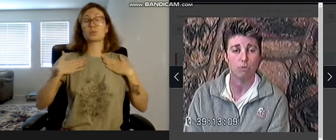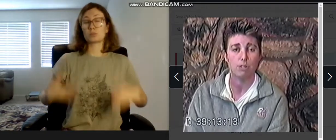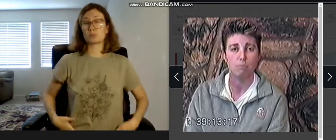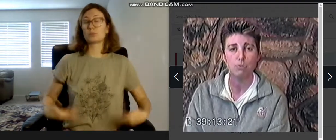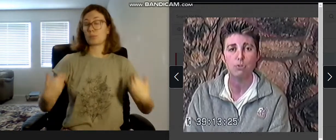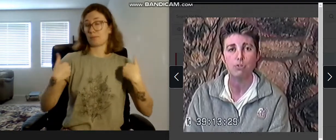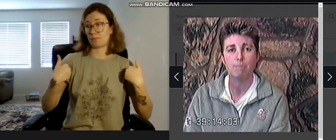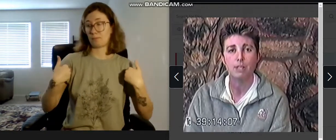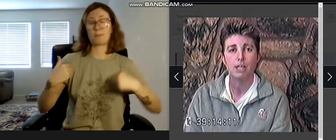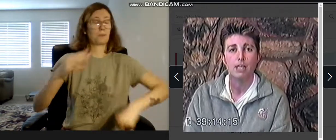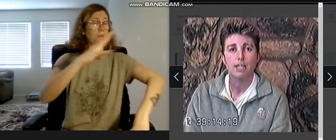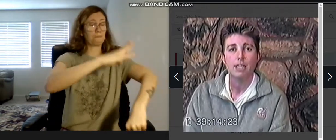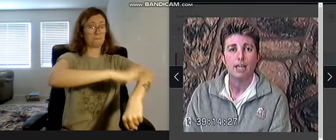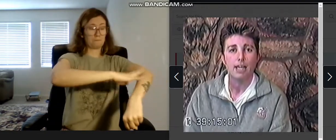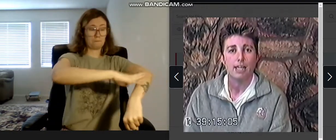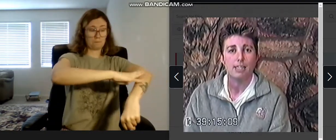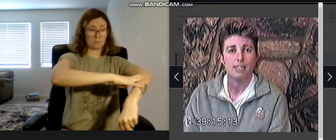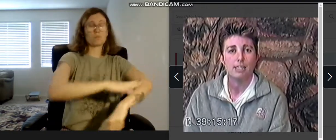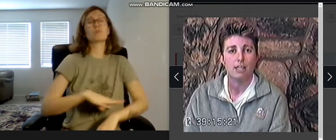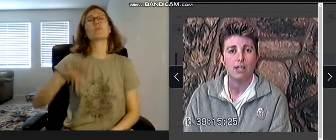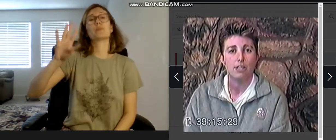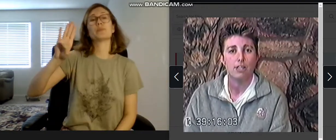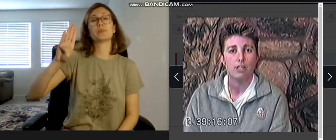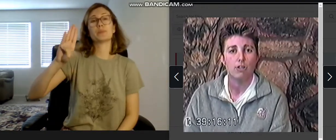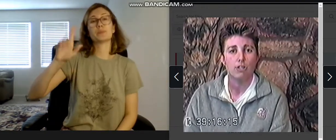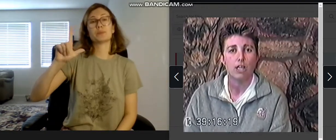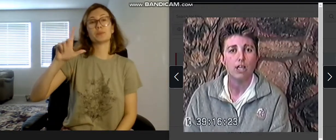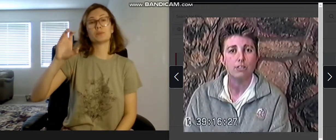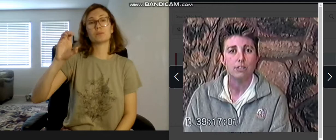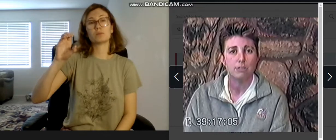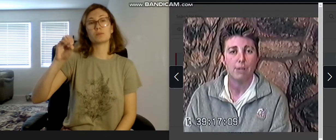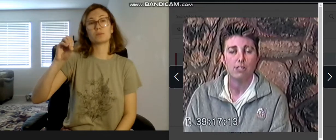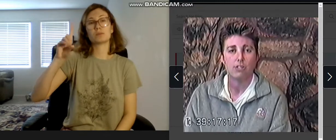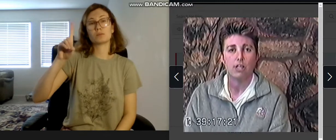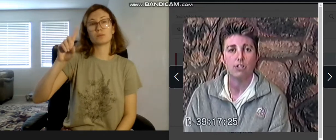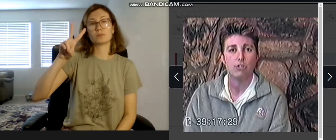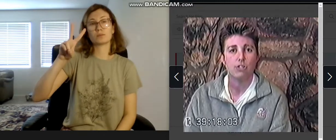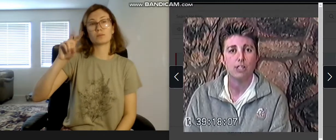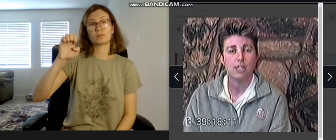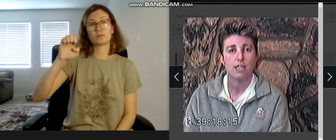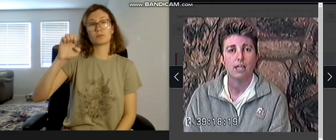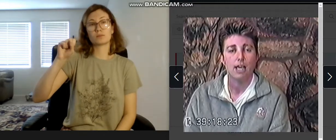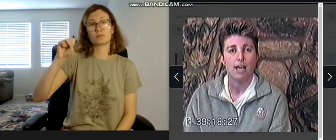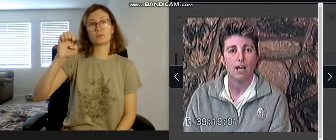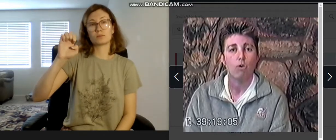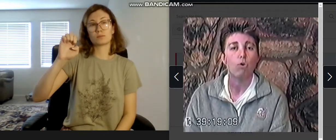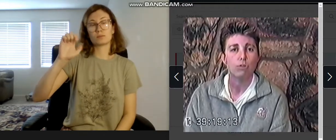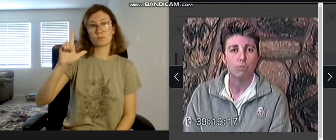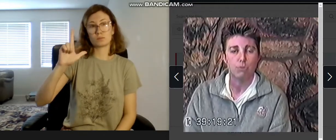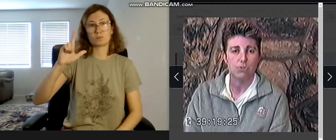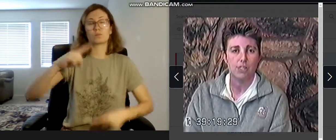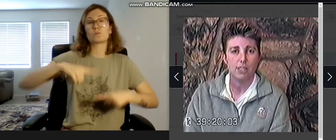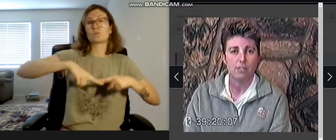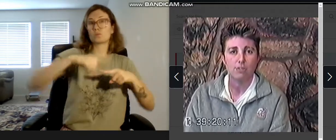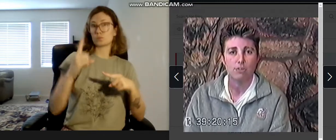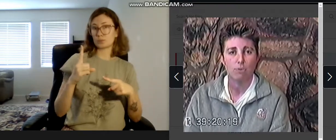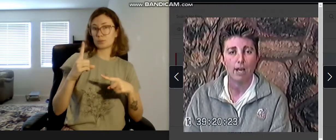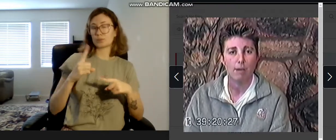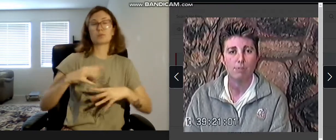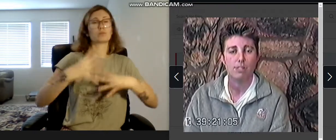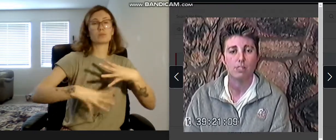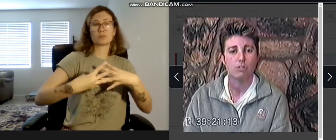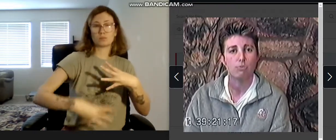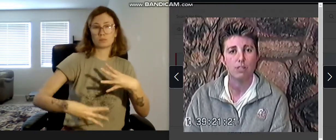that form this bruise. And the color is based on usually how old the bruise is.